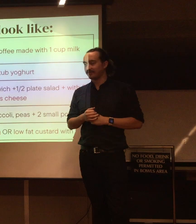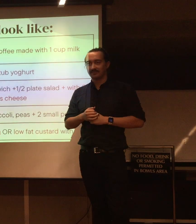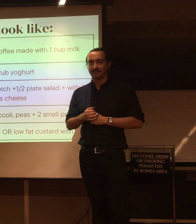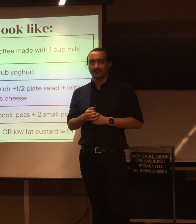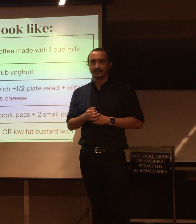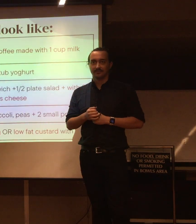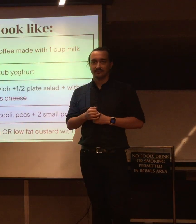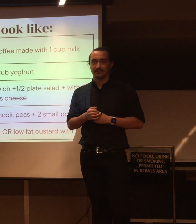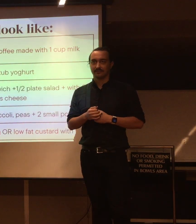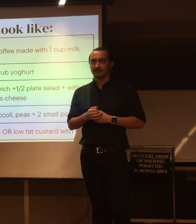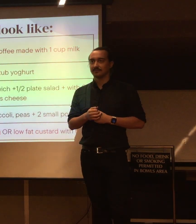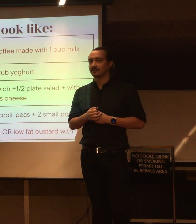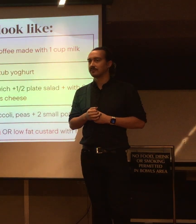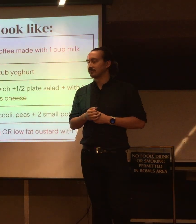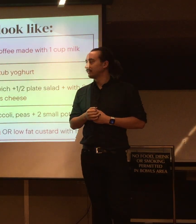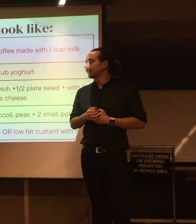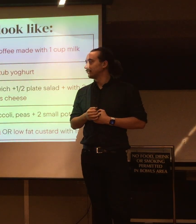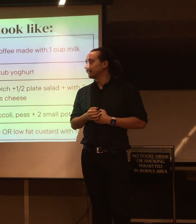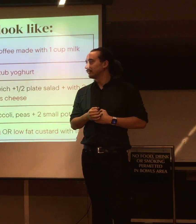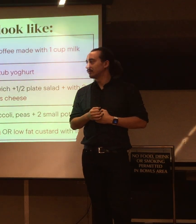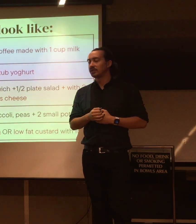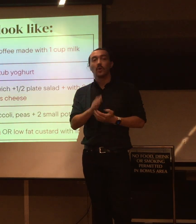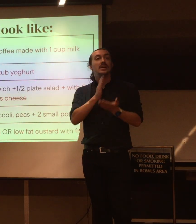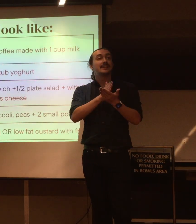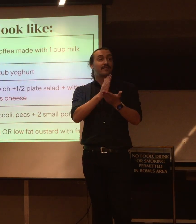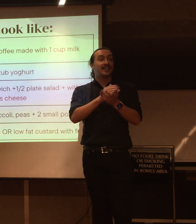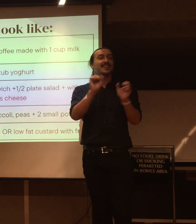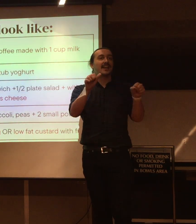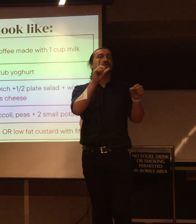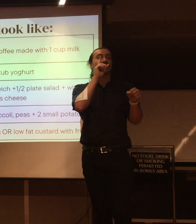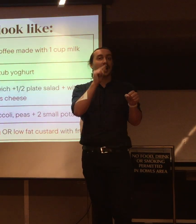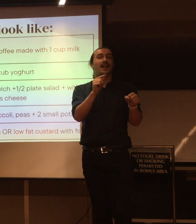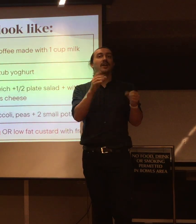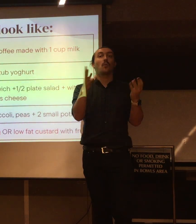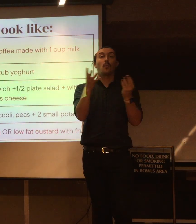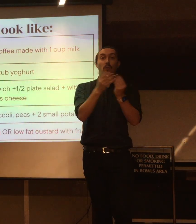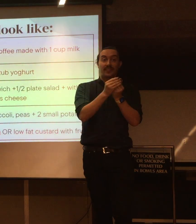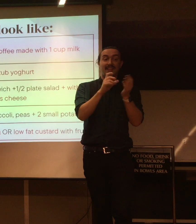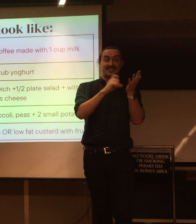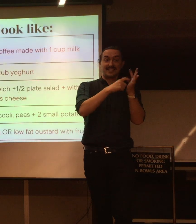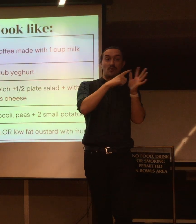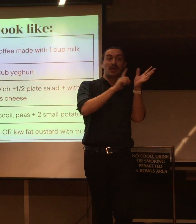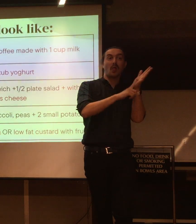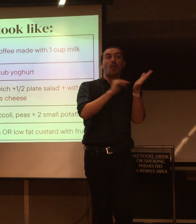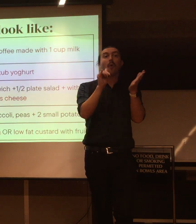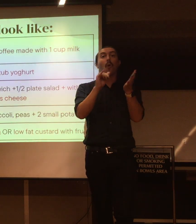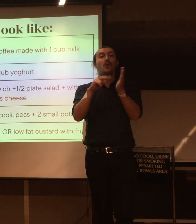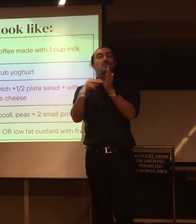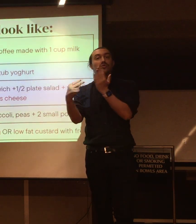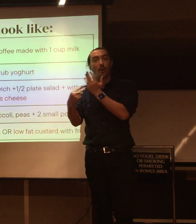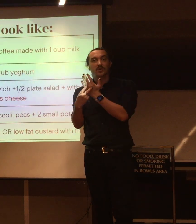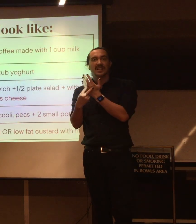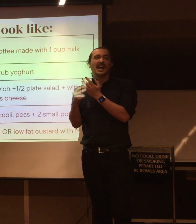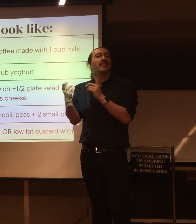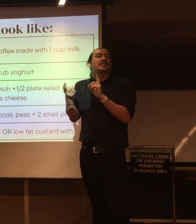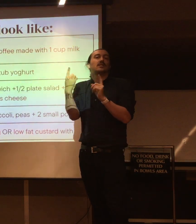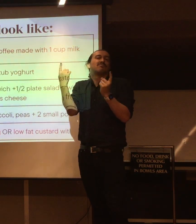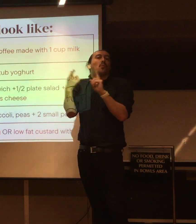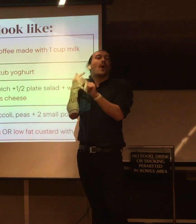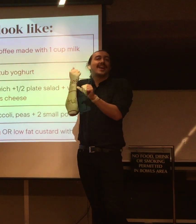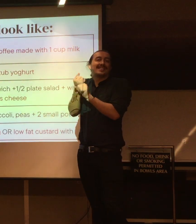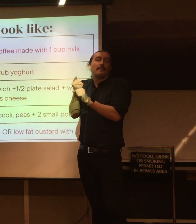Perfect. Yeah, so you can definitely have it with cereal or toast. This is just an example of how you could get it in for the